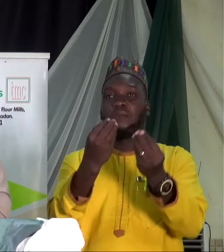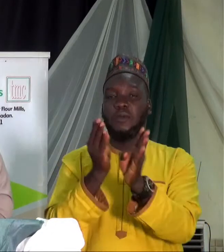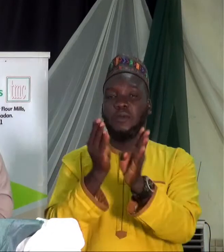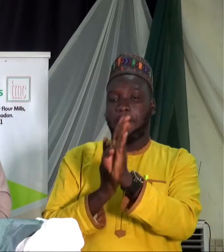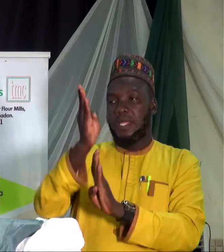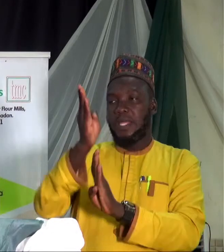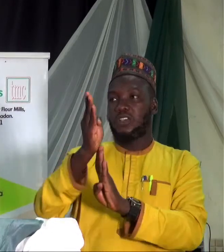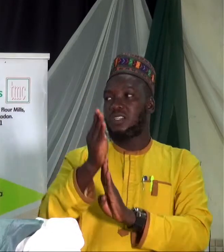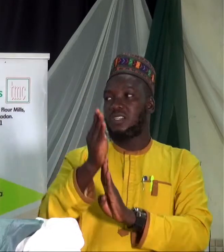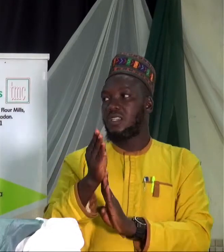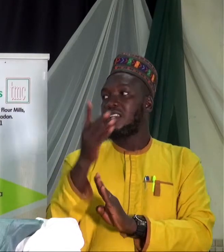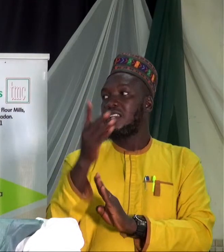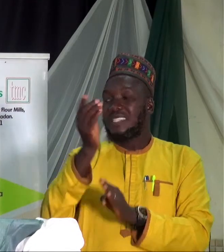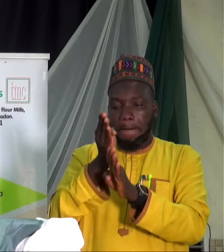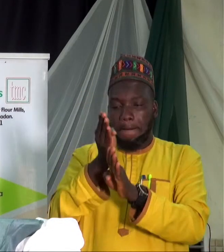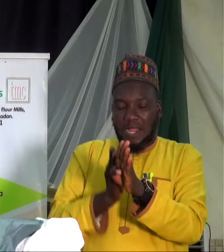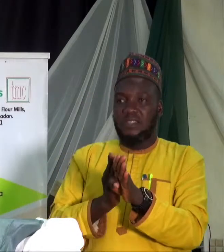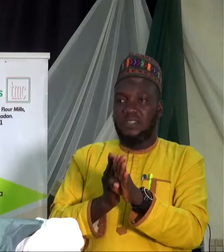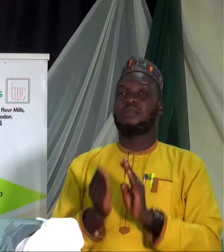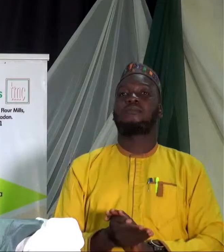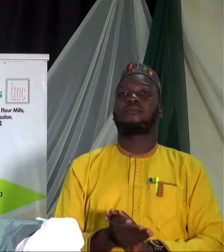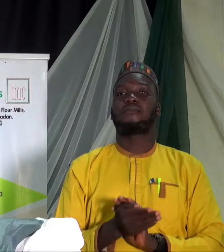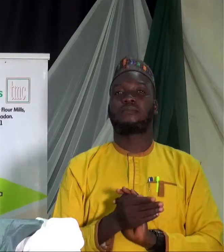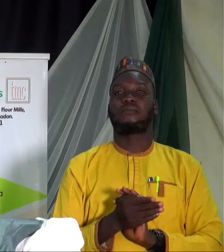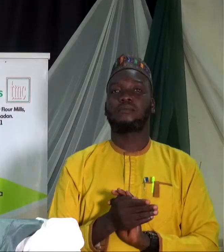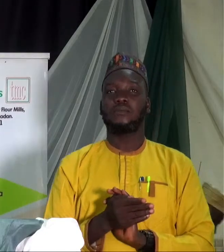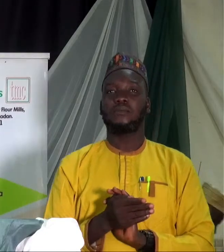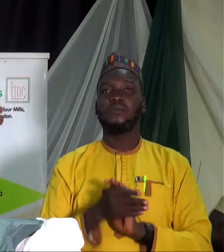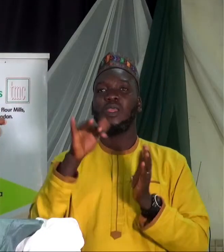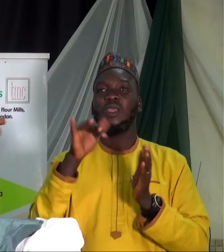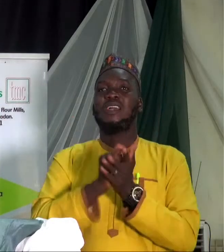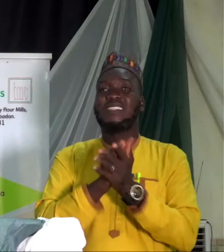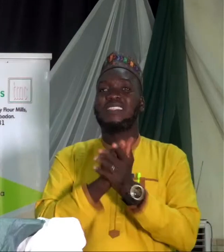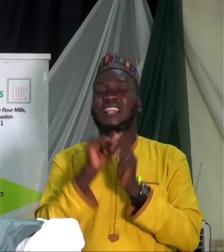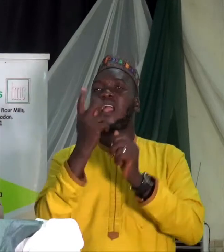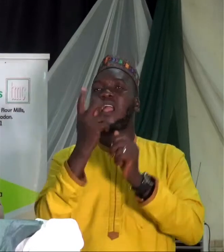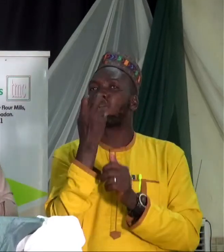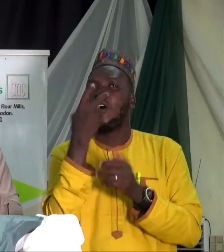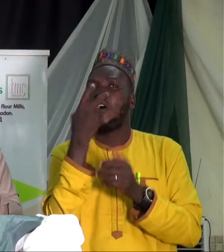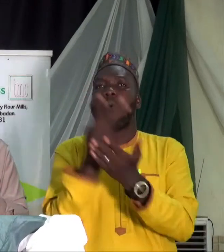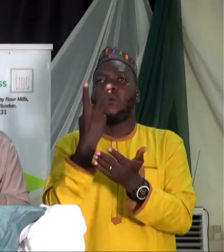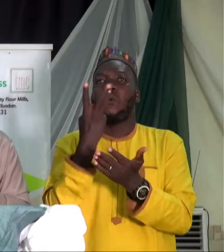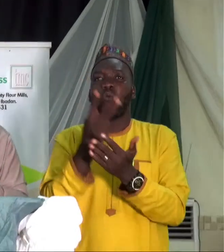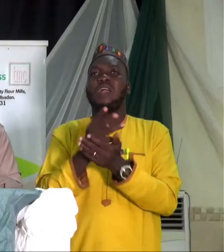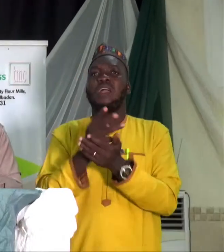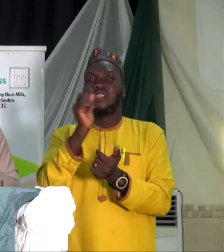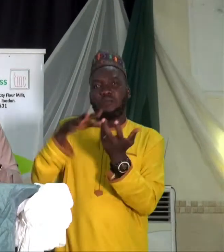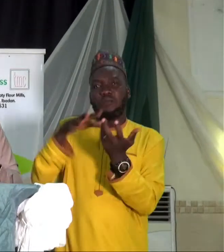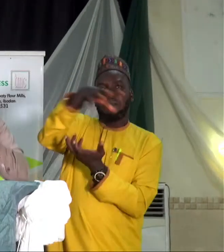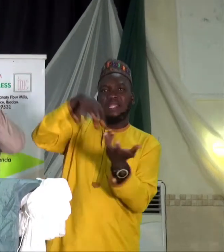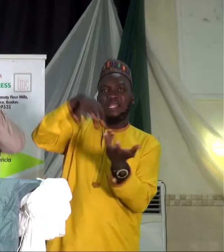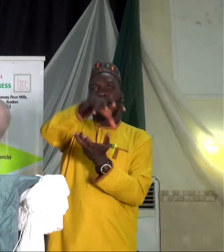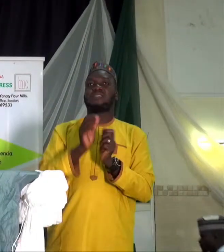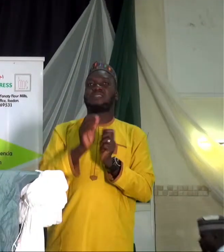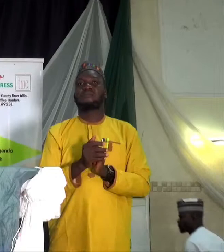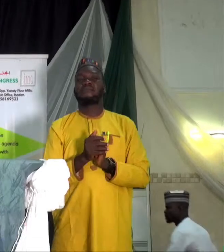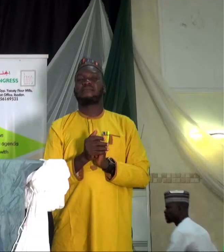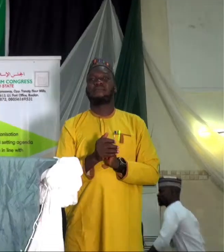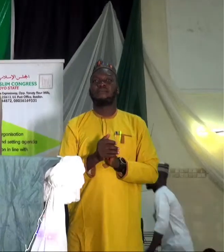Our minority, to our outspoken, our man manipulate